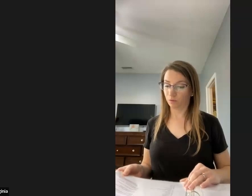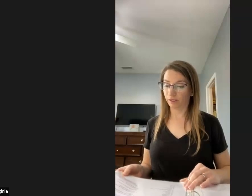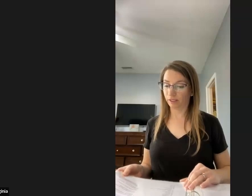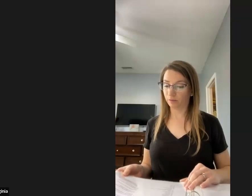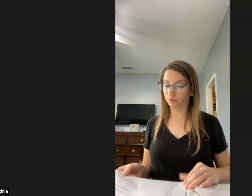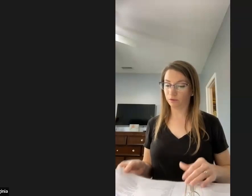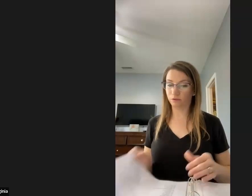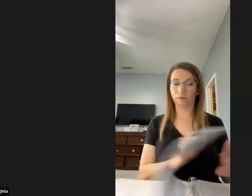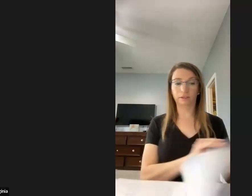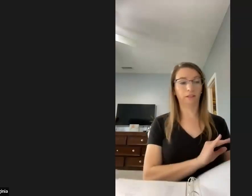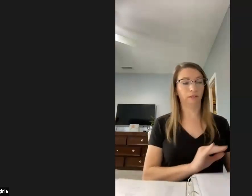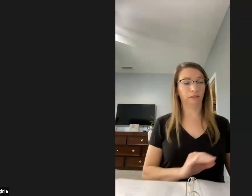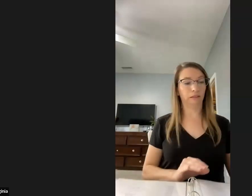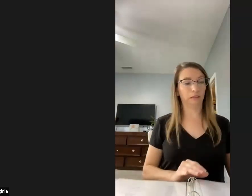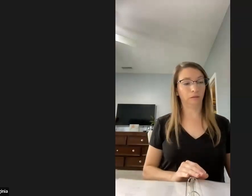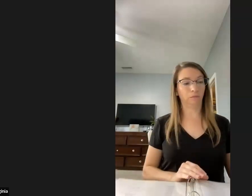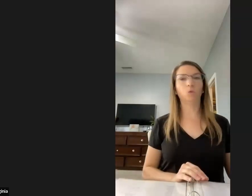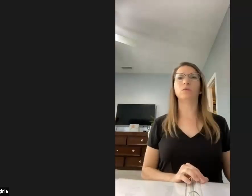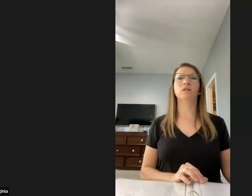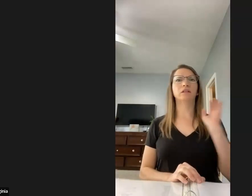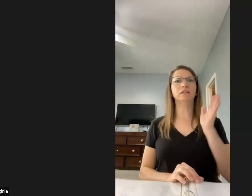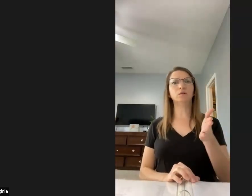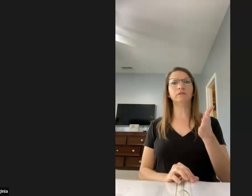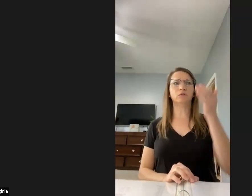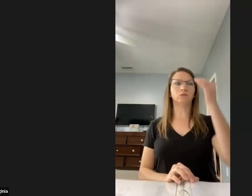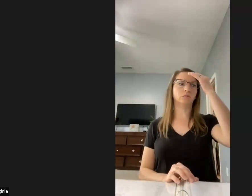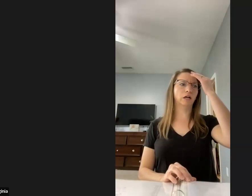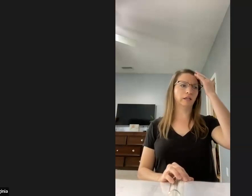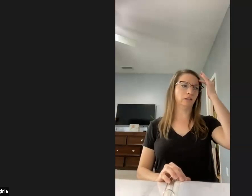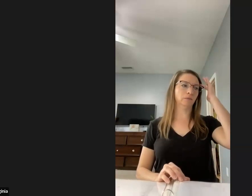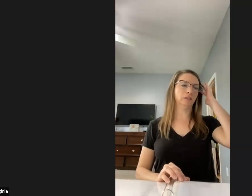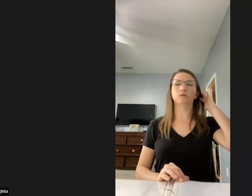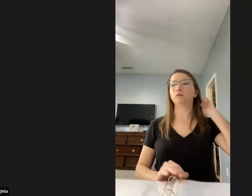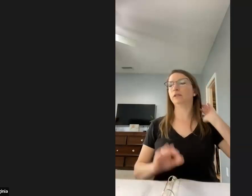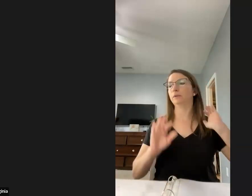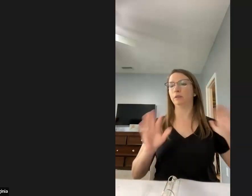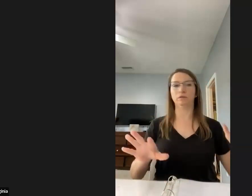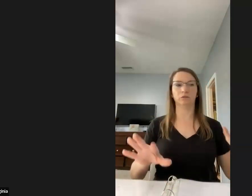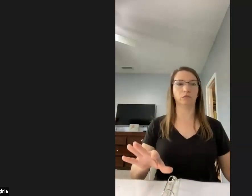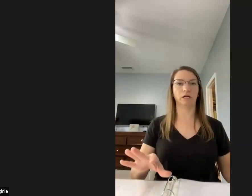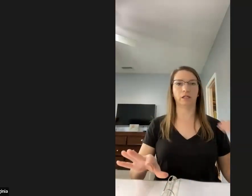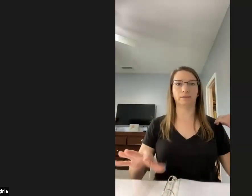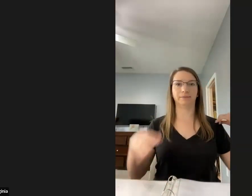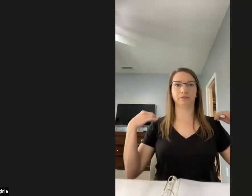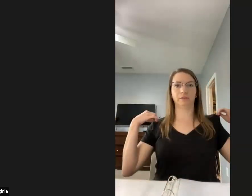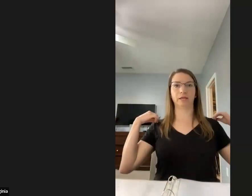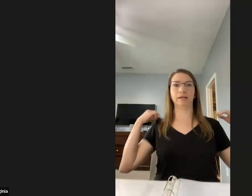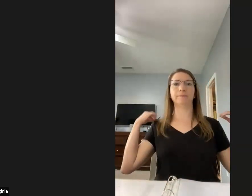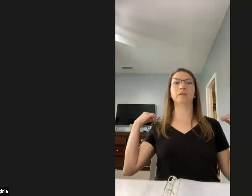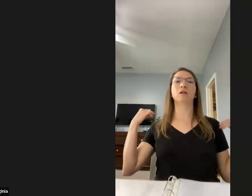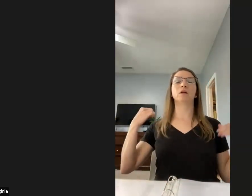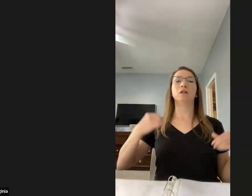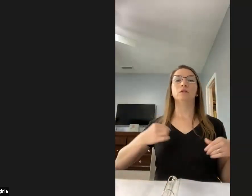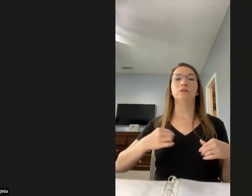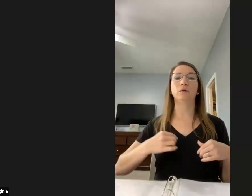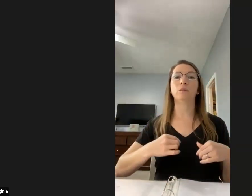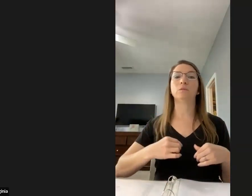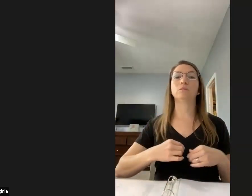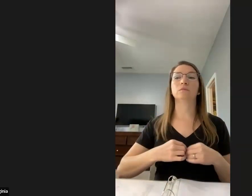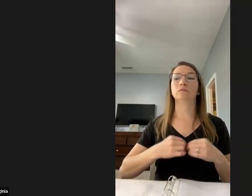What I will do is, oh, let's go over the rocking numbers. I told you I would go over the rocking numbers, okay? So